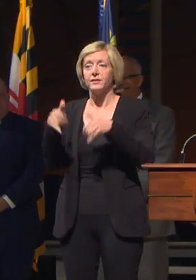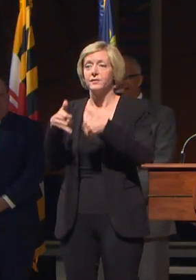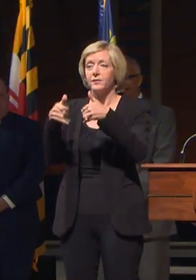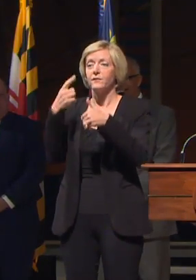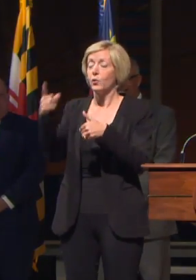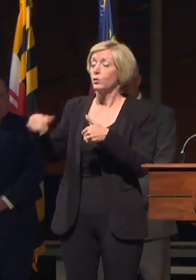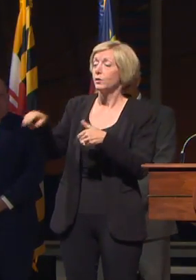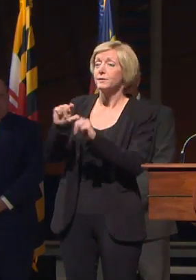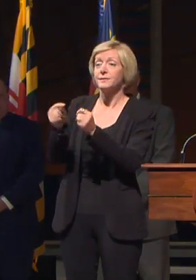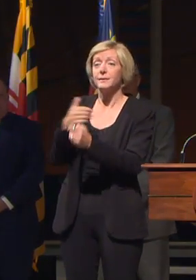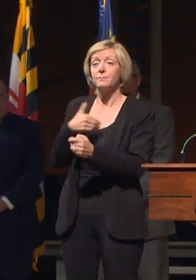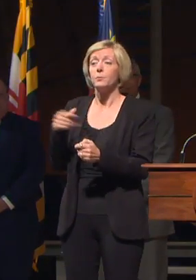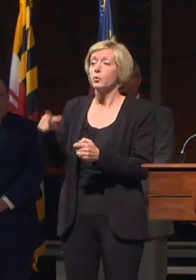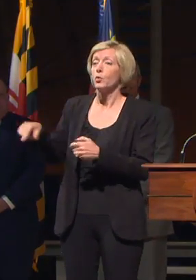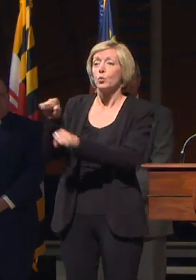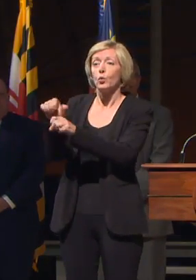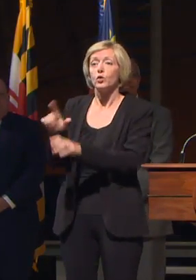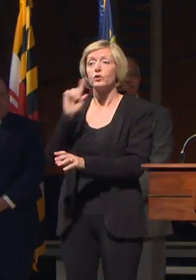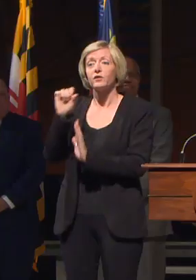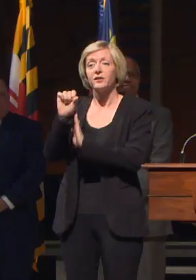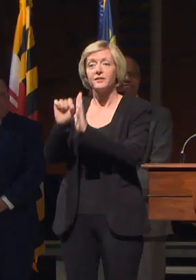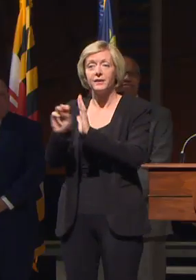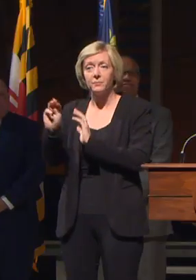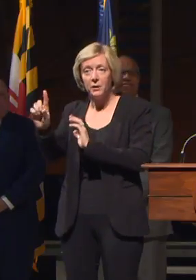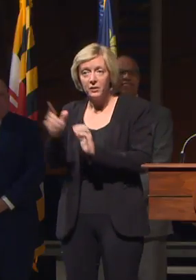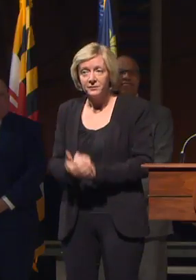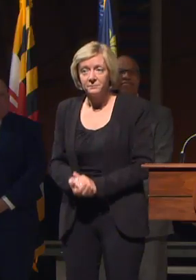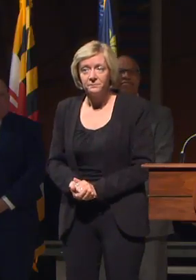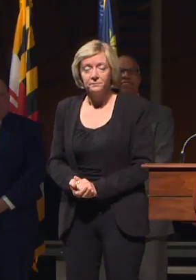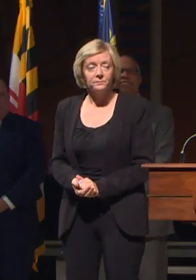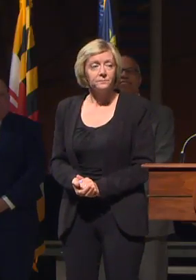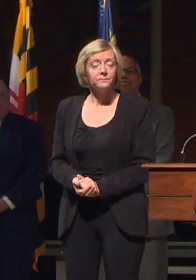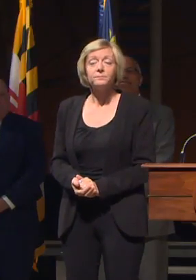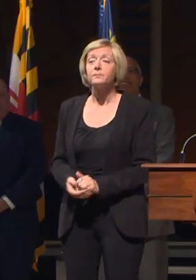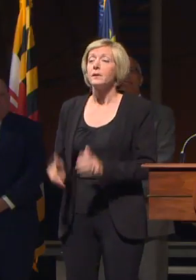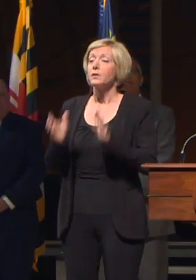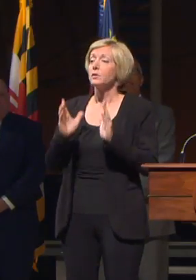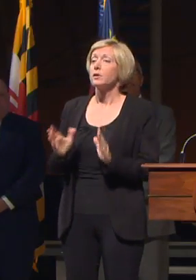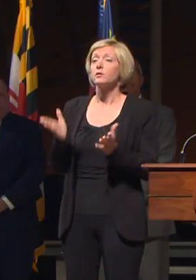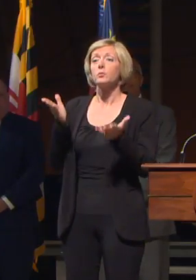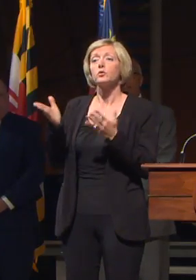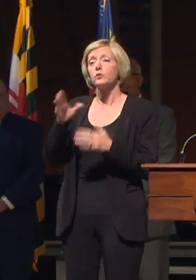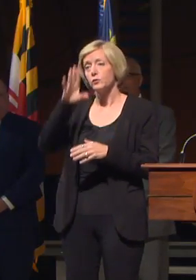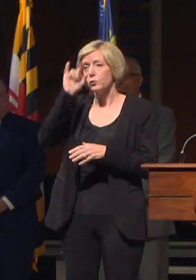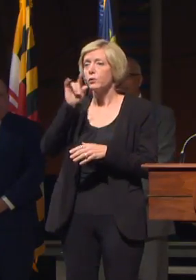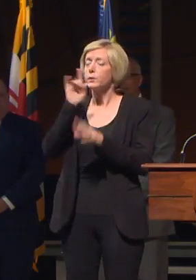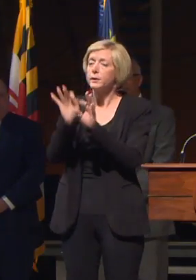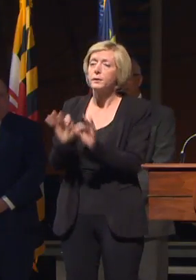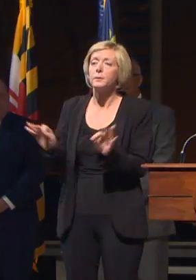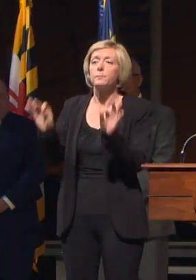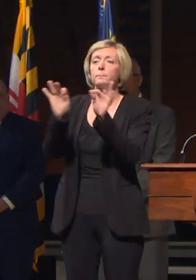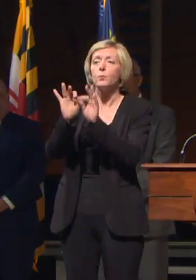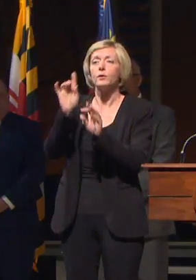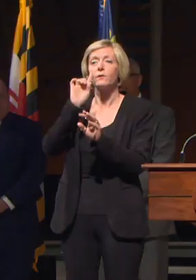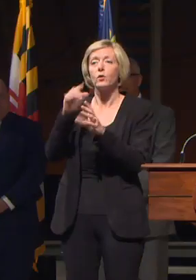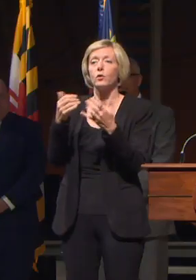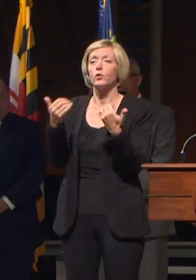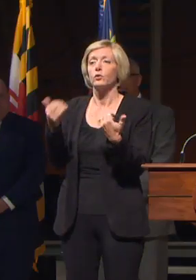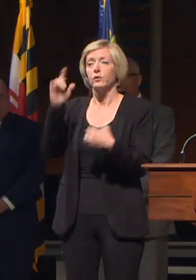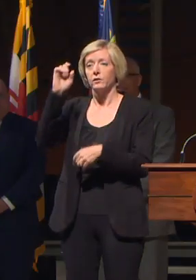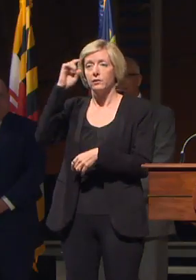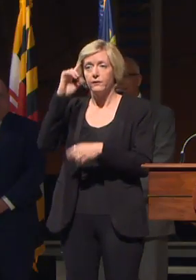team members, the hardworking employees of the great state of Maryland. Now, customer service is extremely important to the Hogan-Rutherford